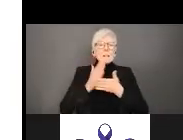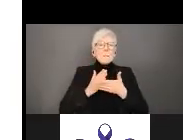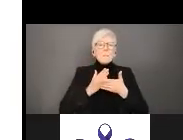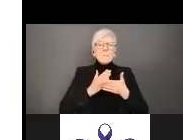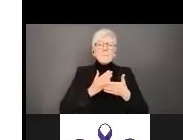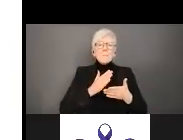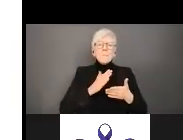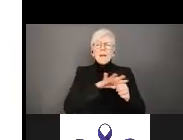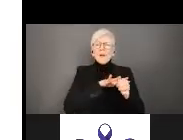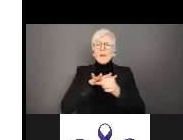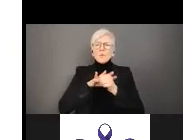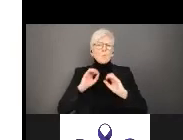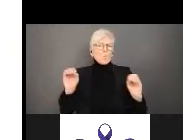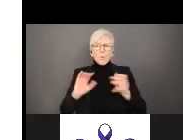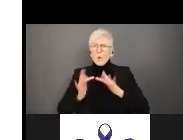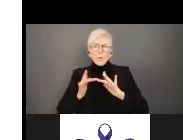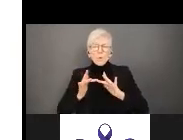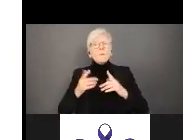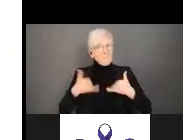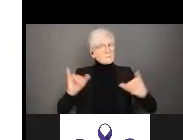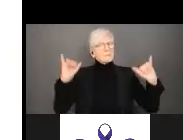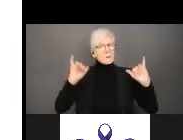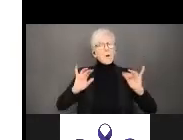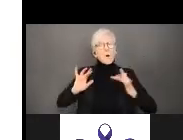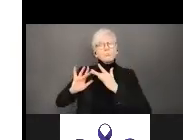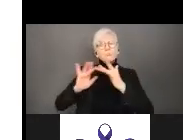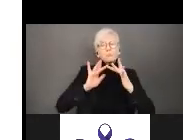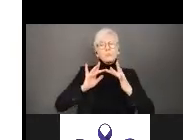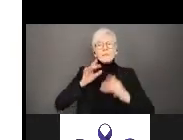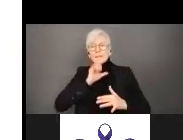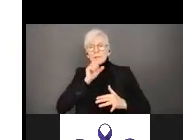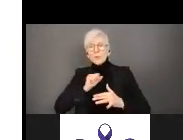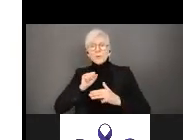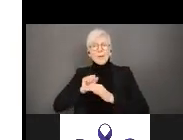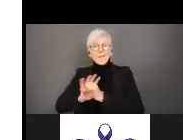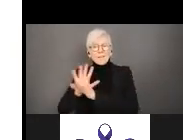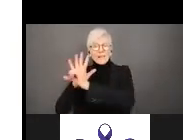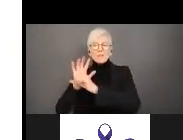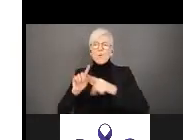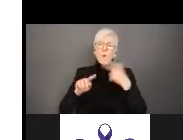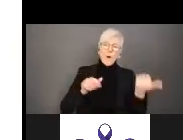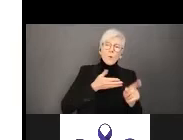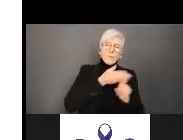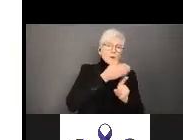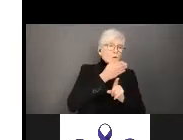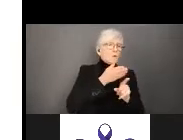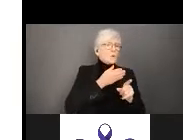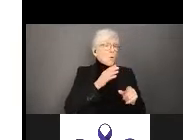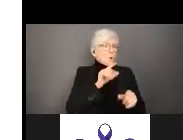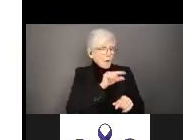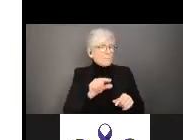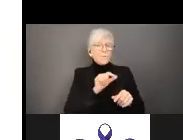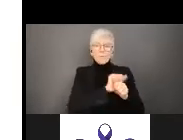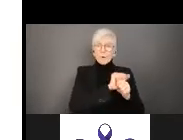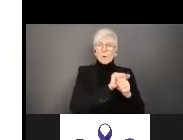elder abuse prevention networks, we also connected with senior advocates and other professionals and government employees to hear what they had to